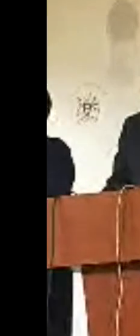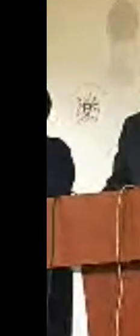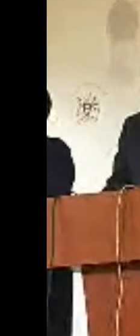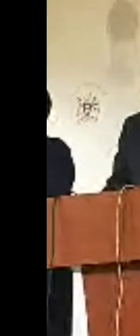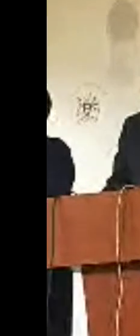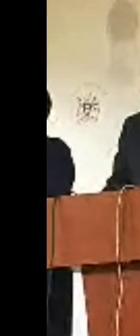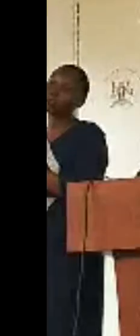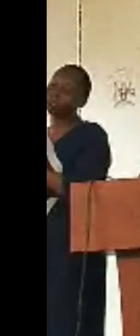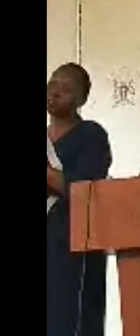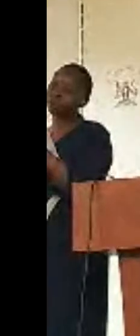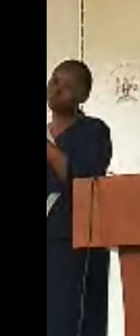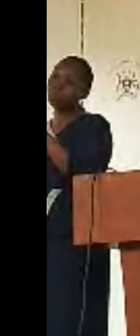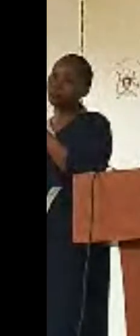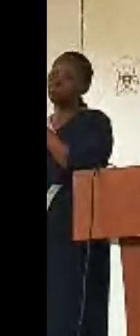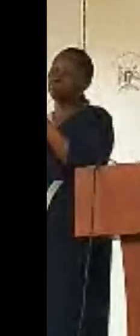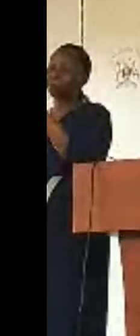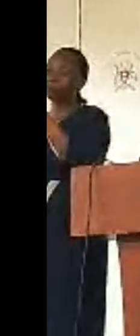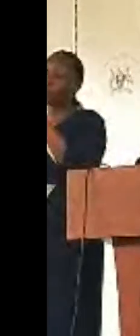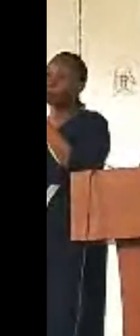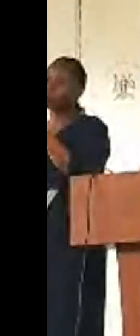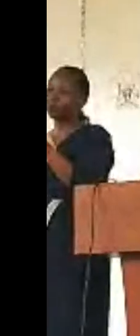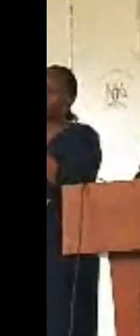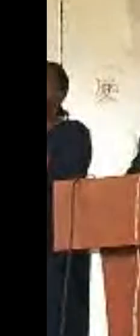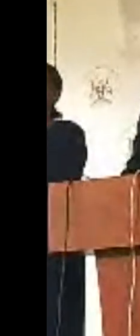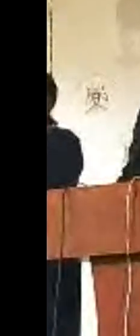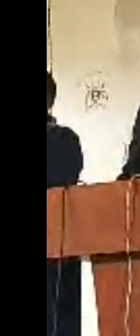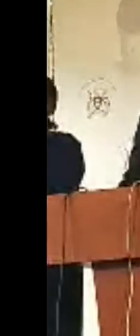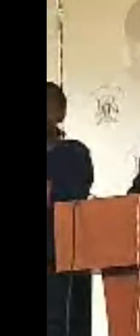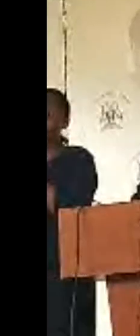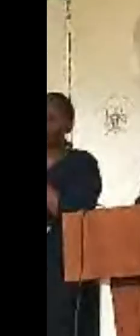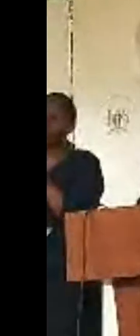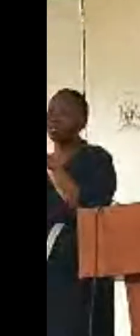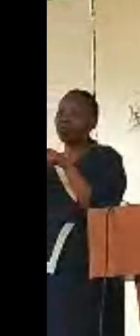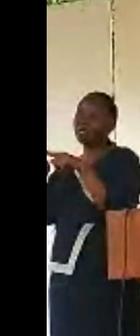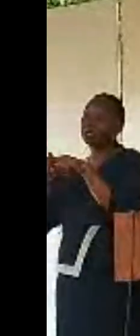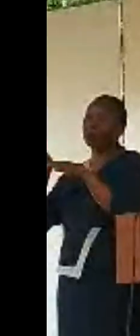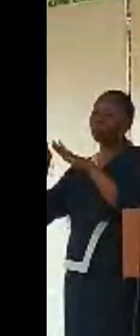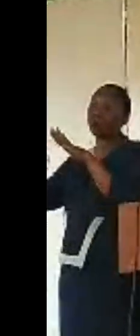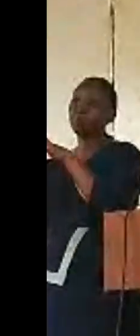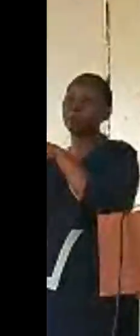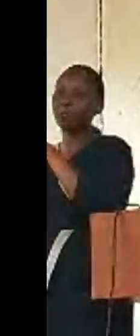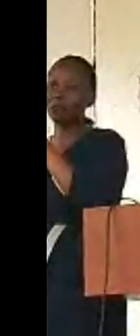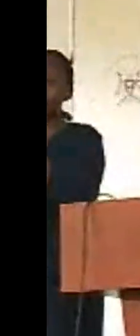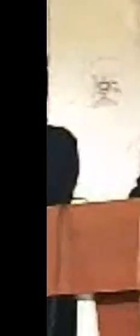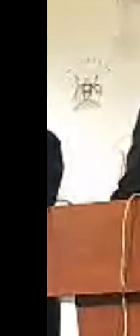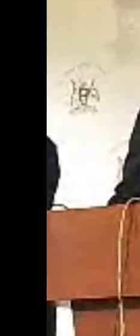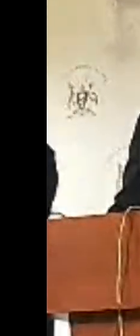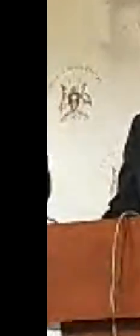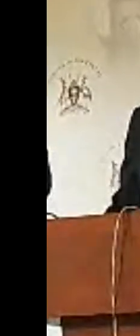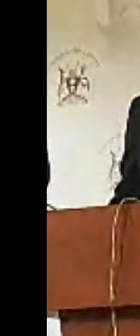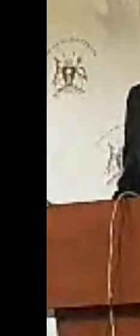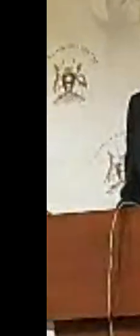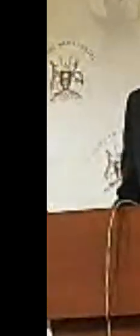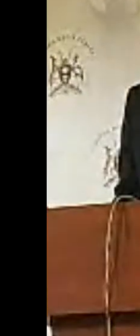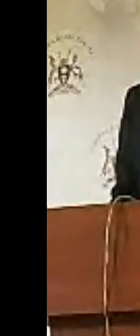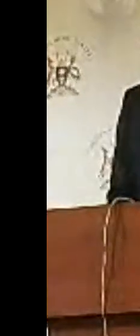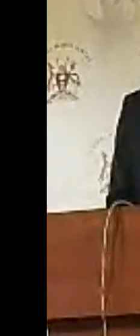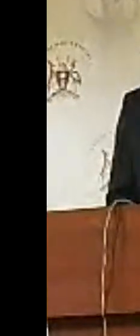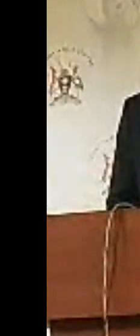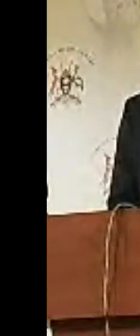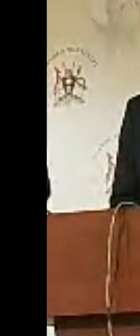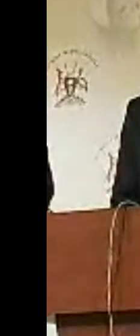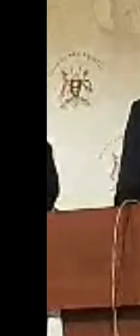tasks that candidates are going to have are based on scenarios like the